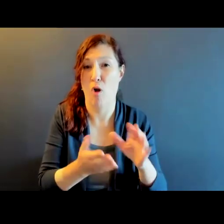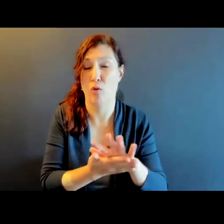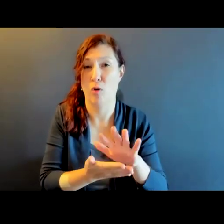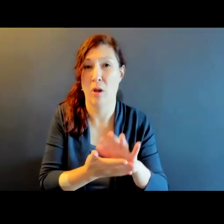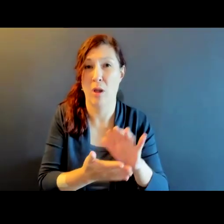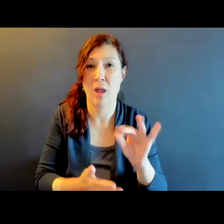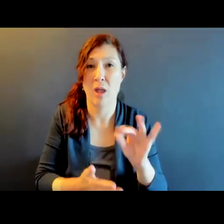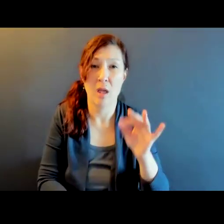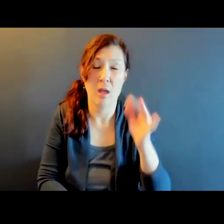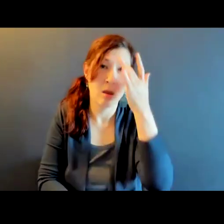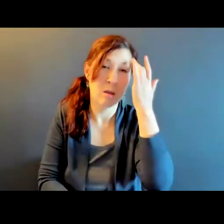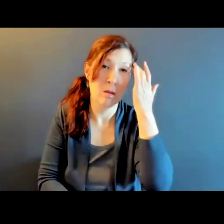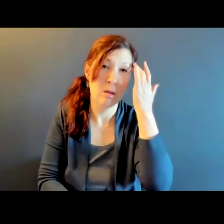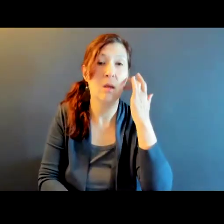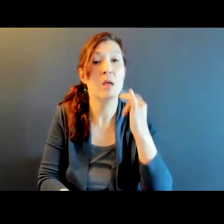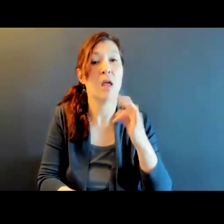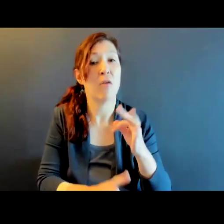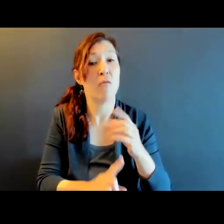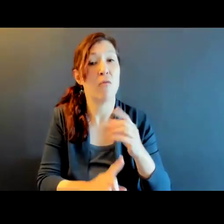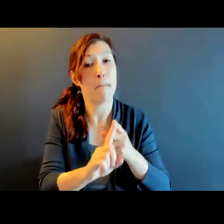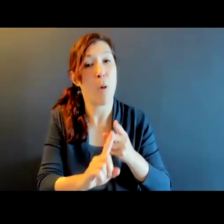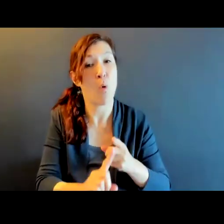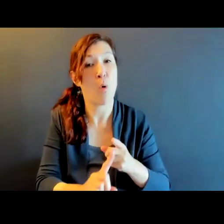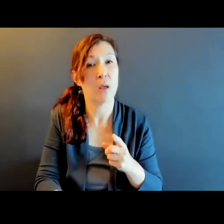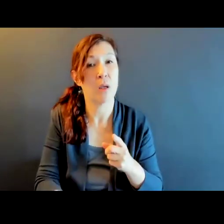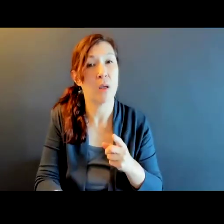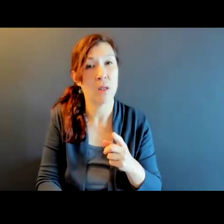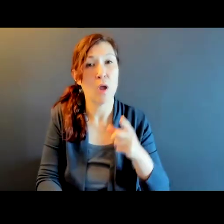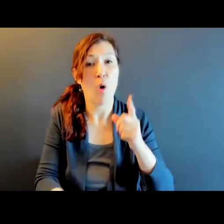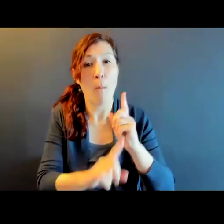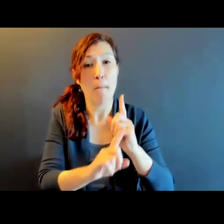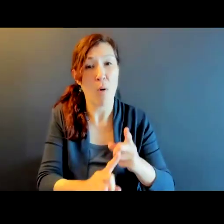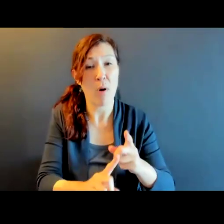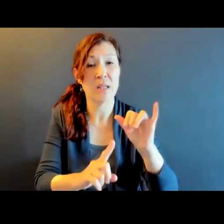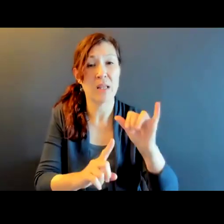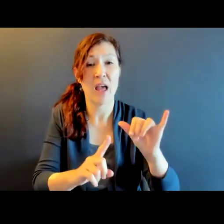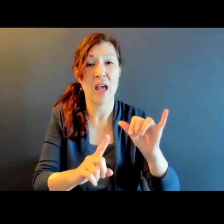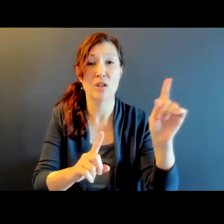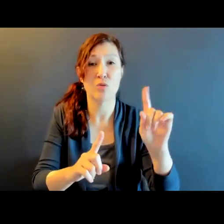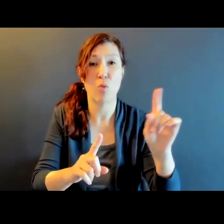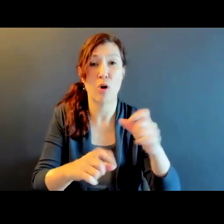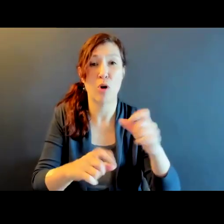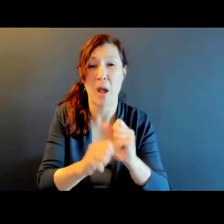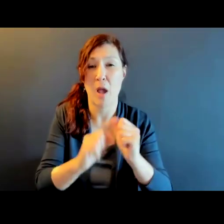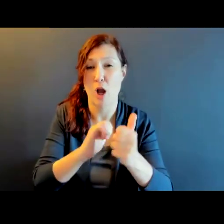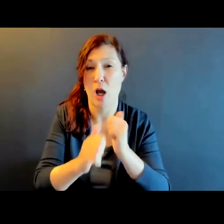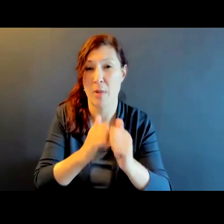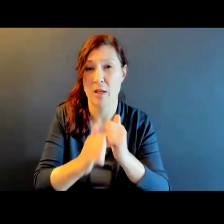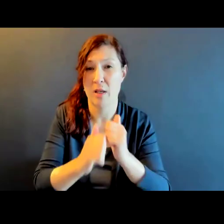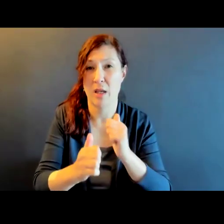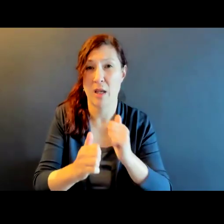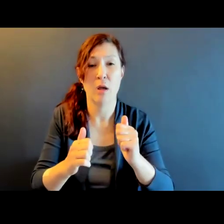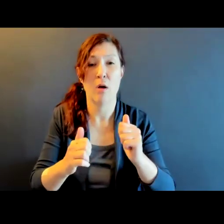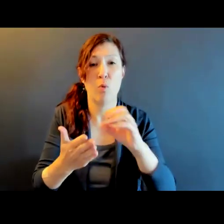a bit, because the points are actually what's creating the competition between the students. So removing the